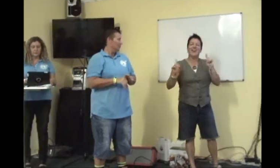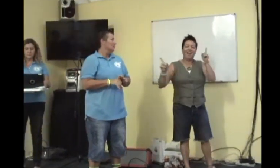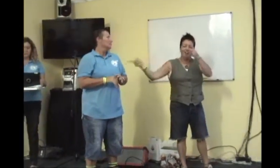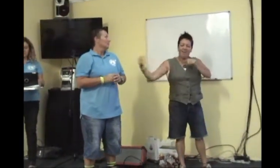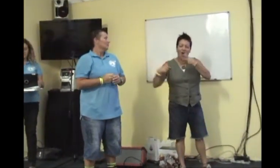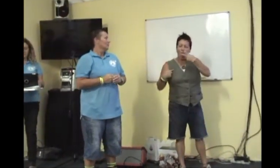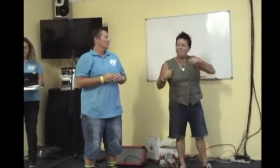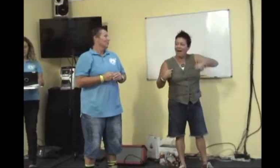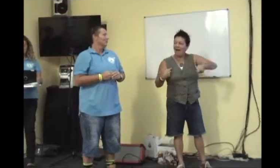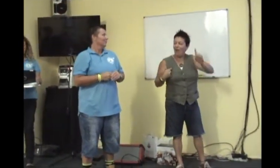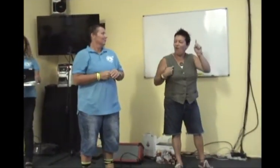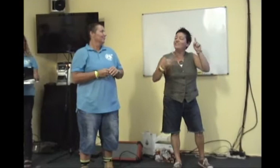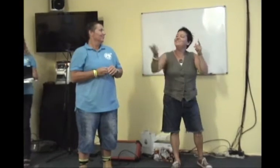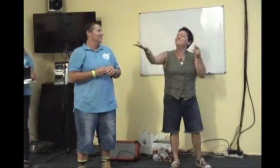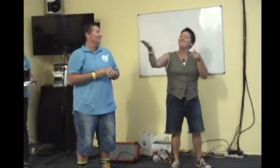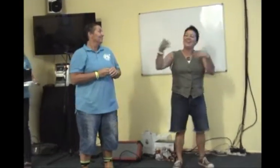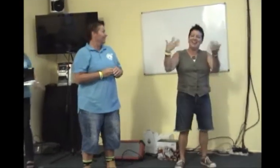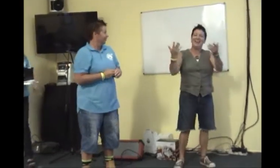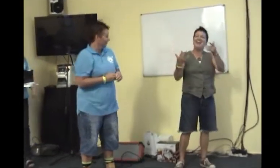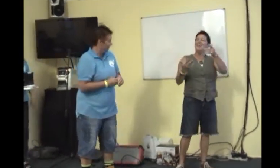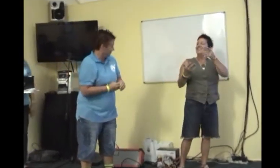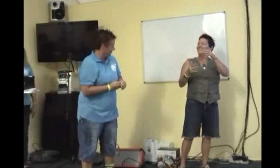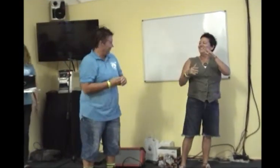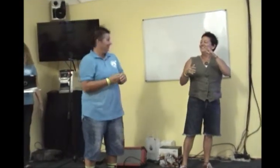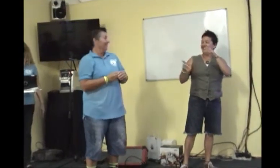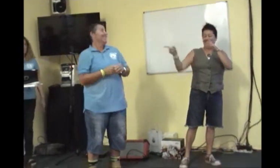met Tania, so now, we're just an old bag now, so...